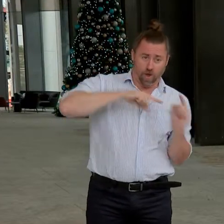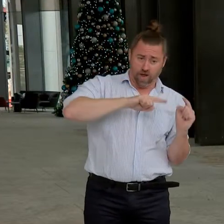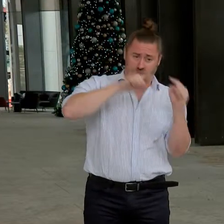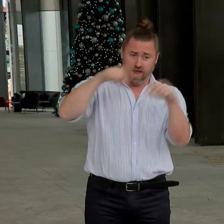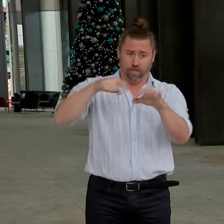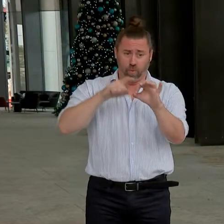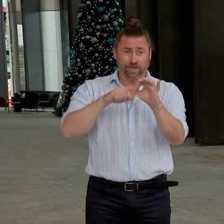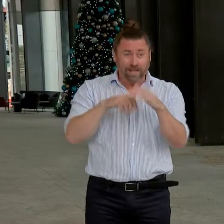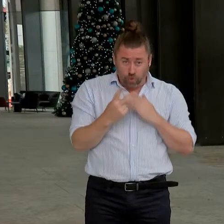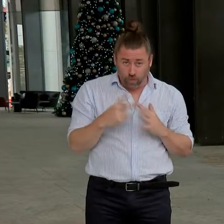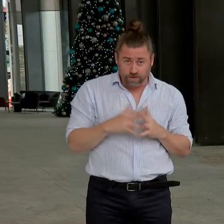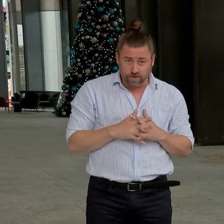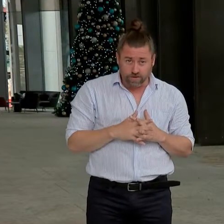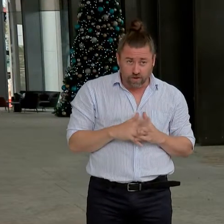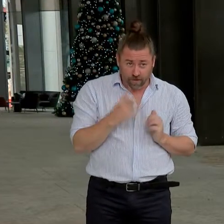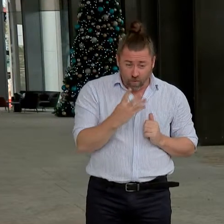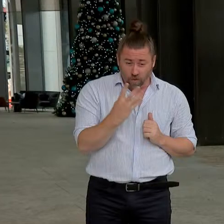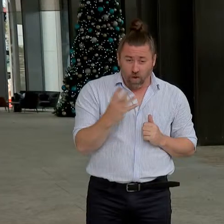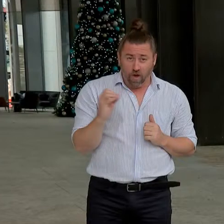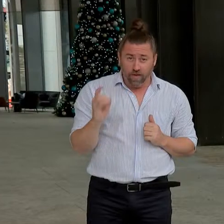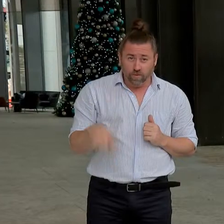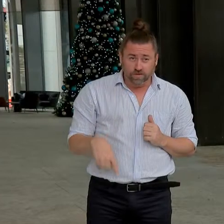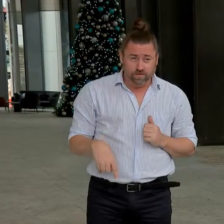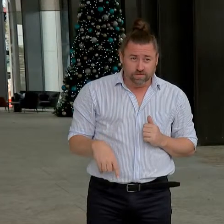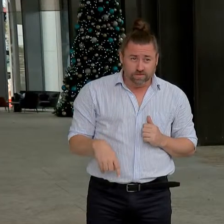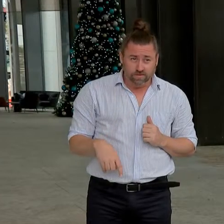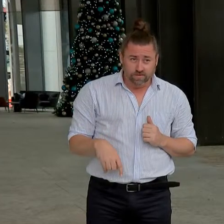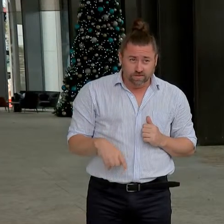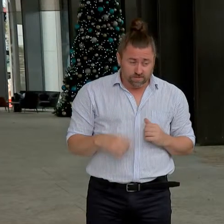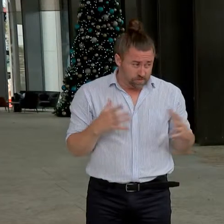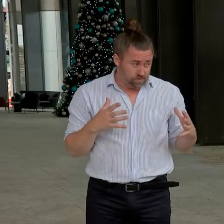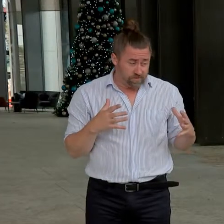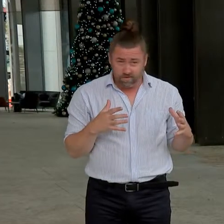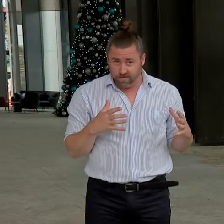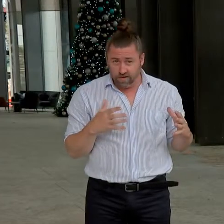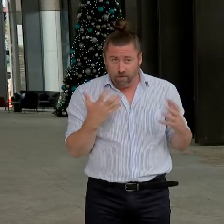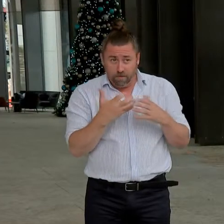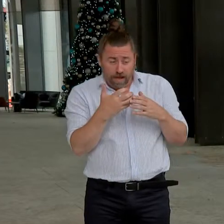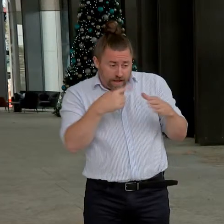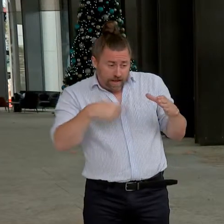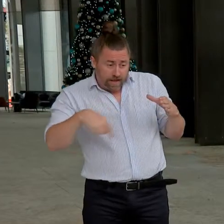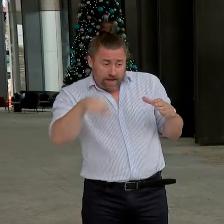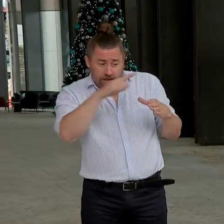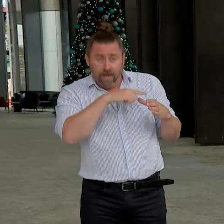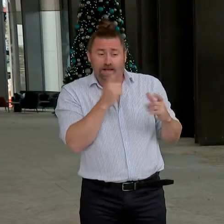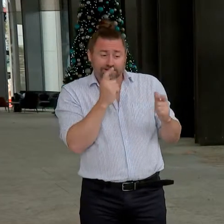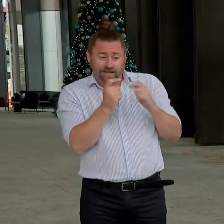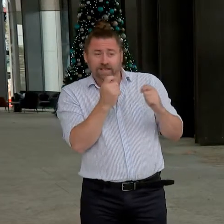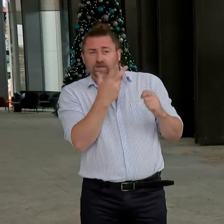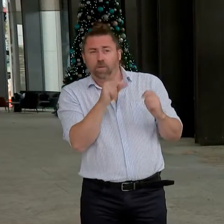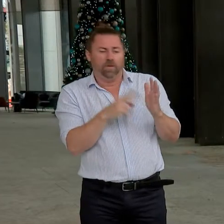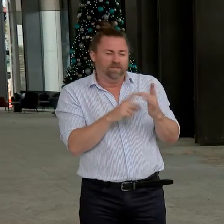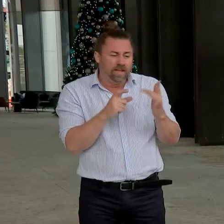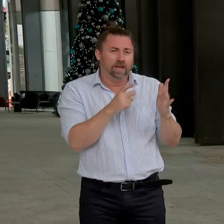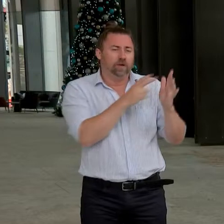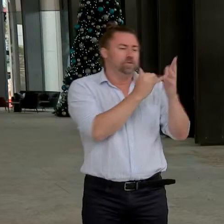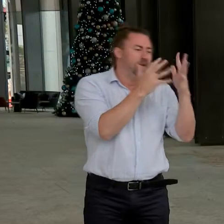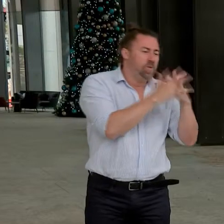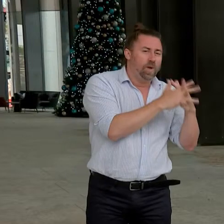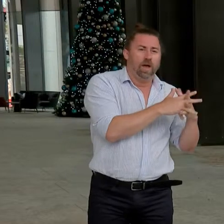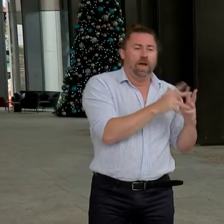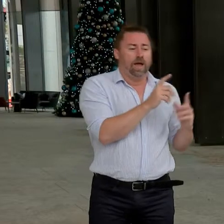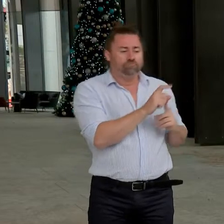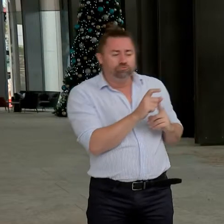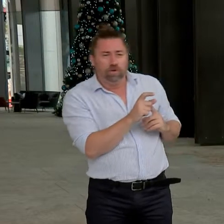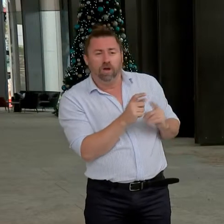weeks. There will be many people who have got that PCR test interstate and found out they're positive who haven't come here